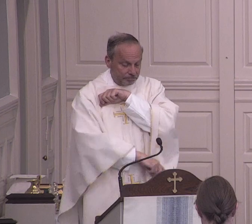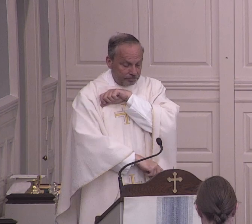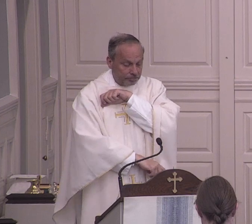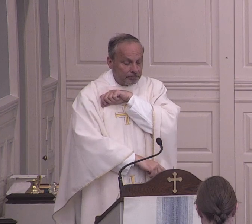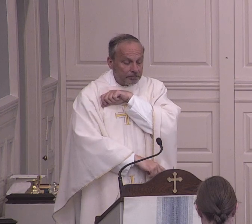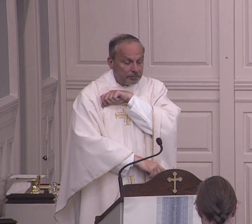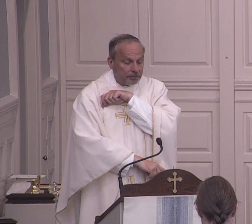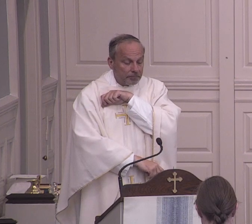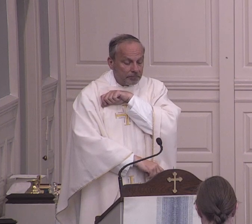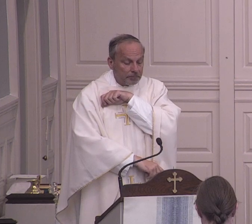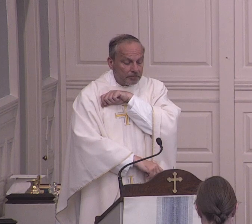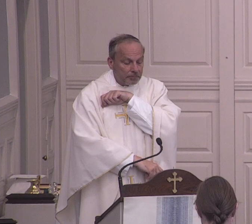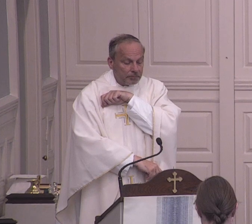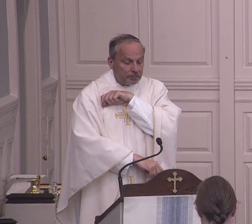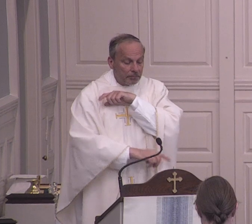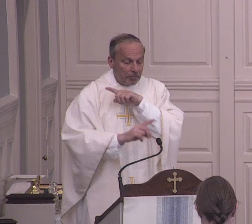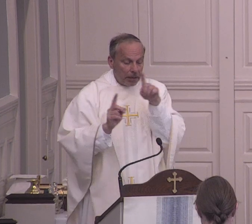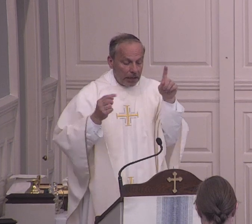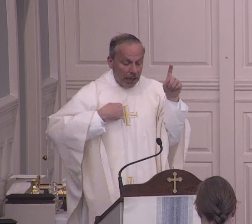judgment.